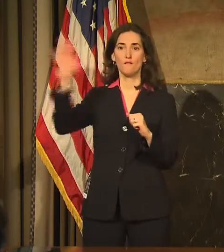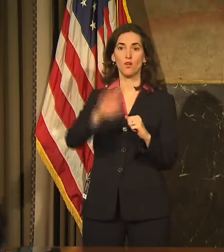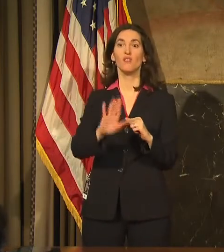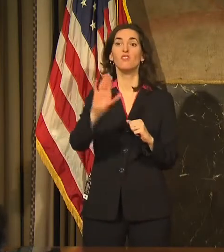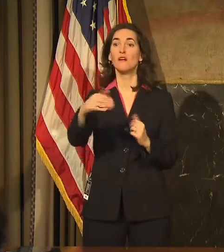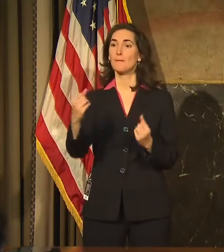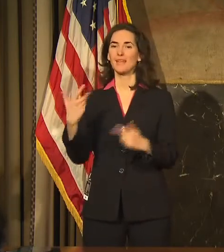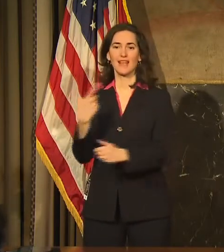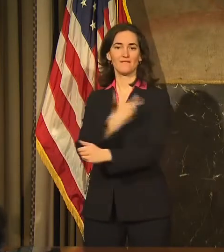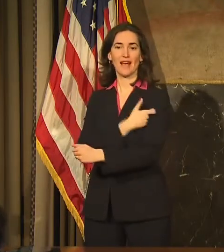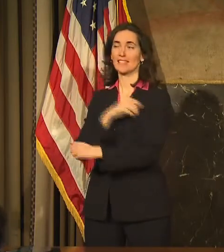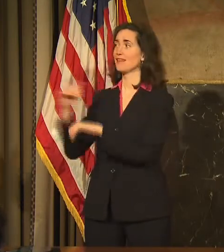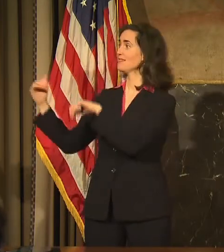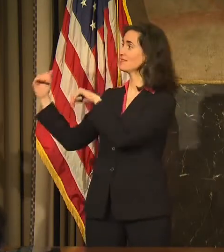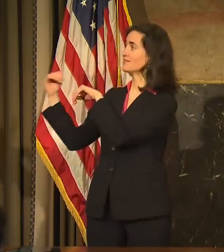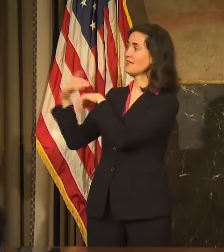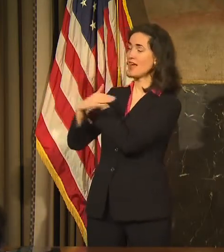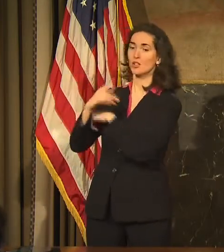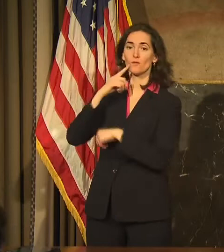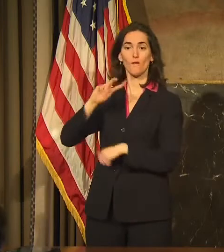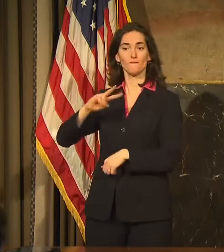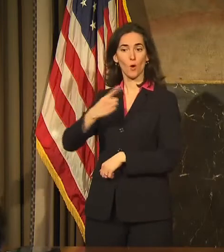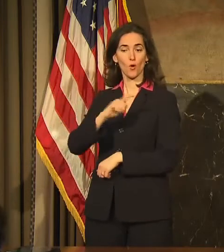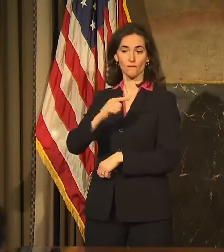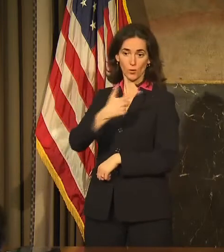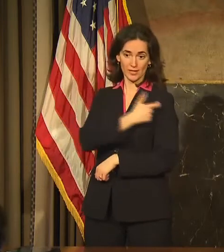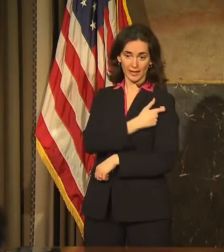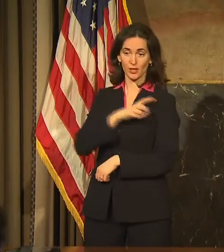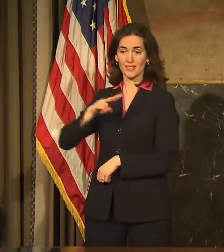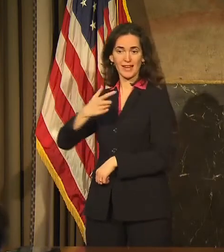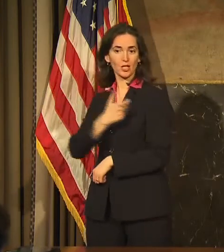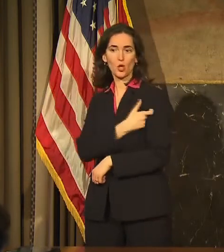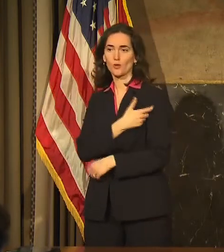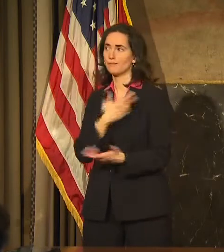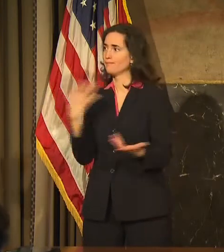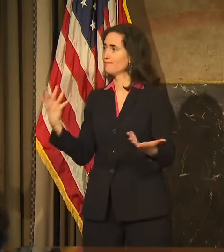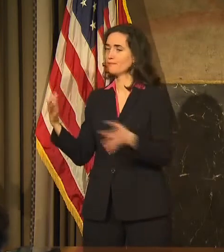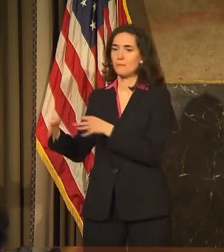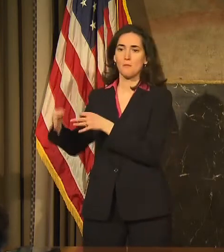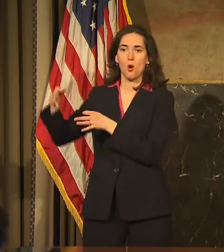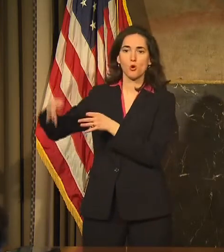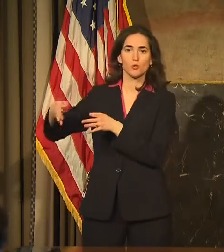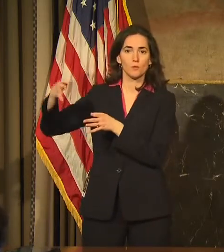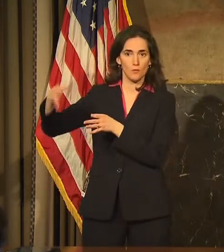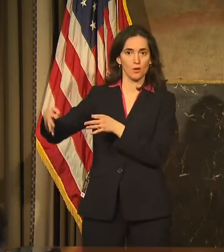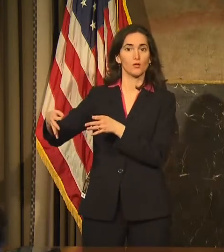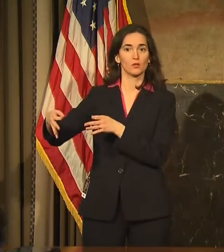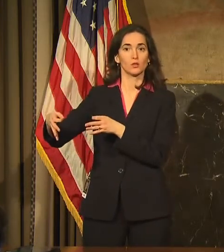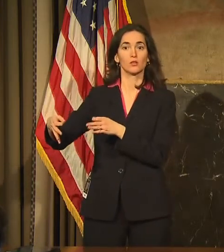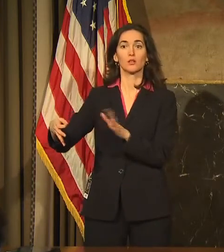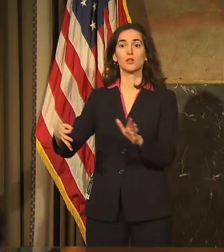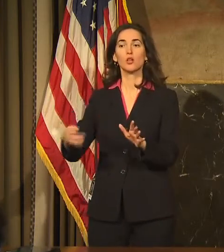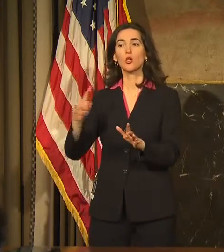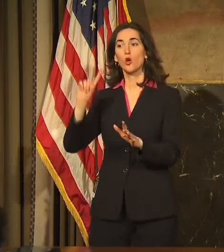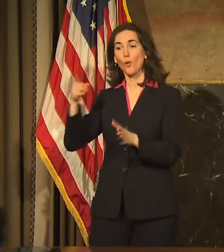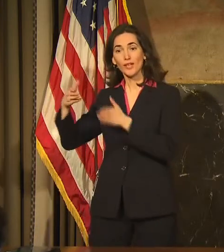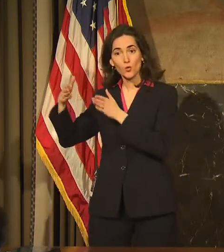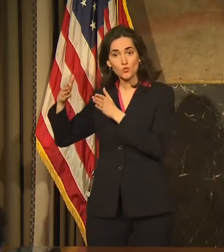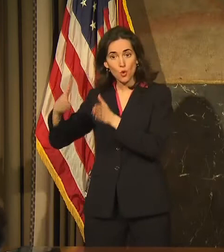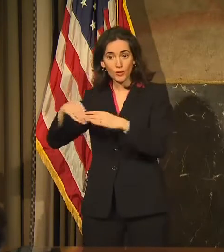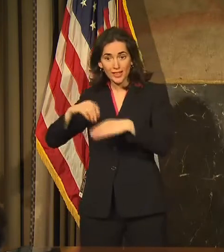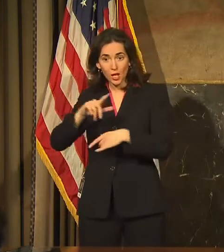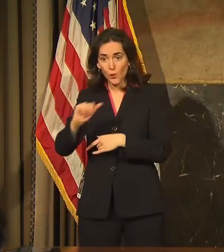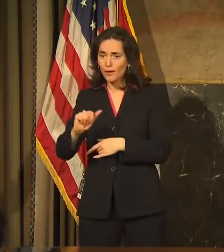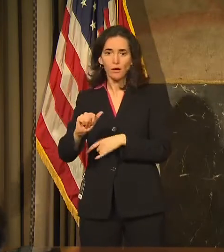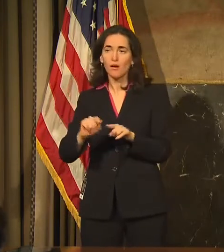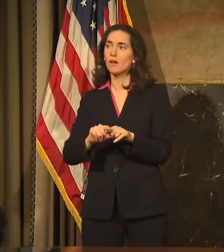vaccine deliveries, both first and second doses that we expected this week, are being postponed. And again, it's not just because of the roads in